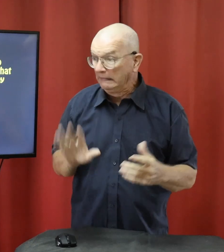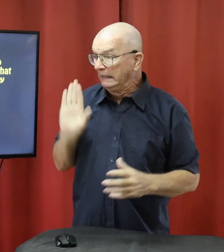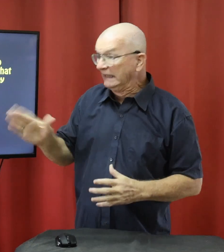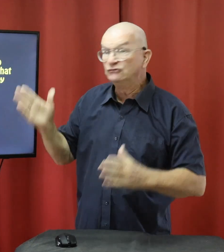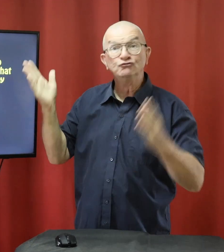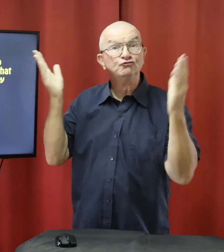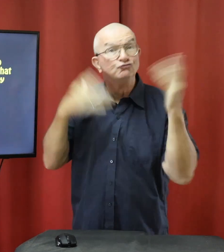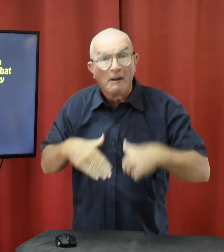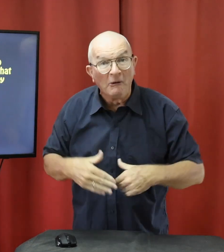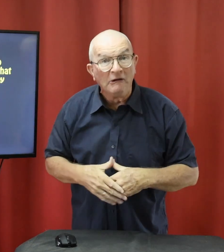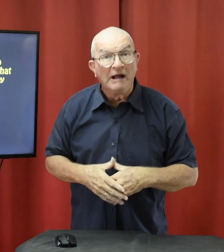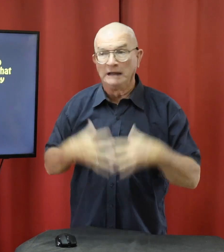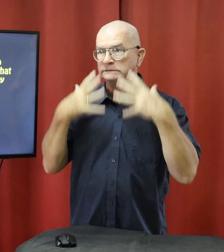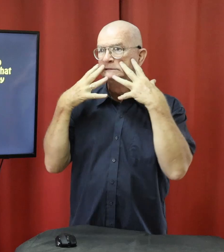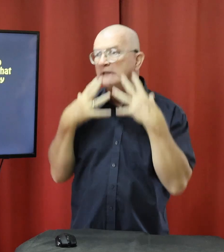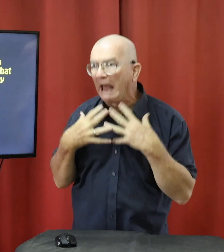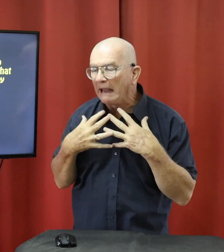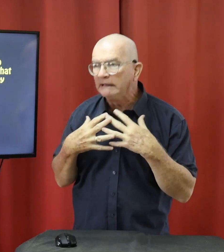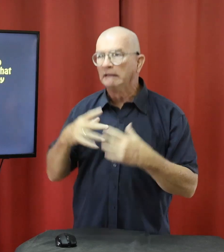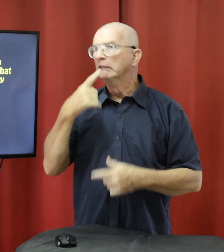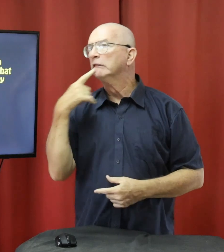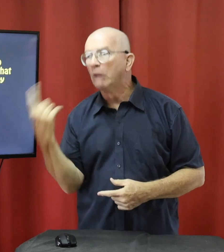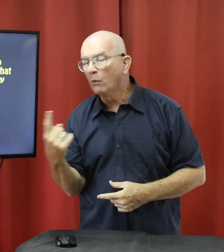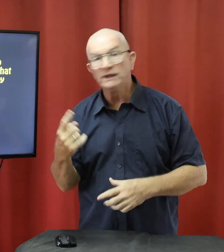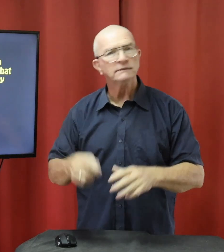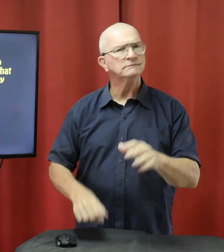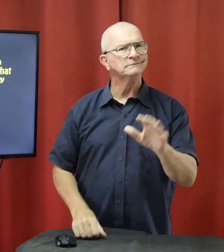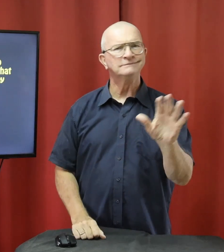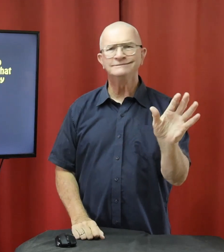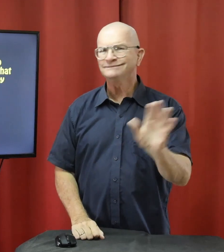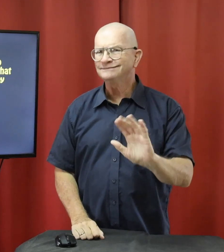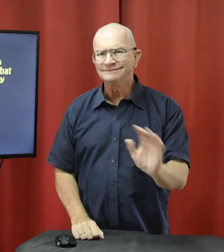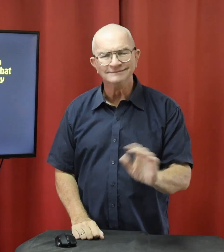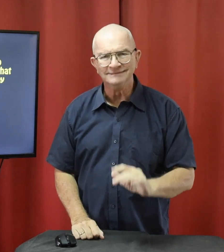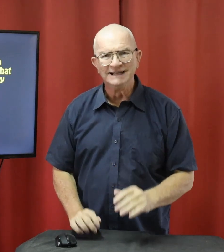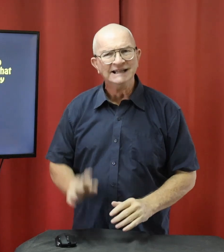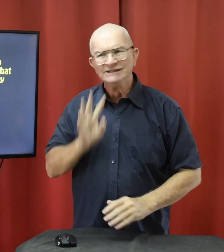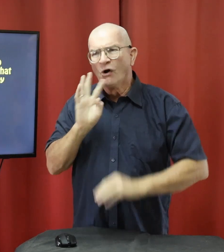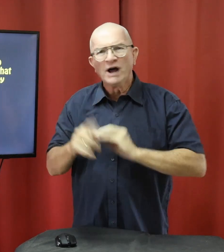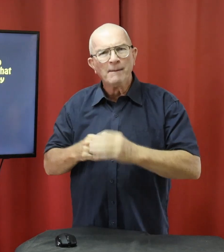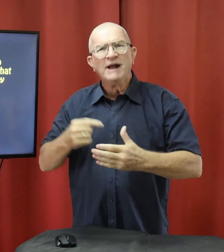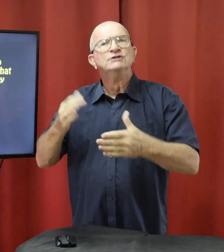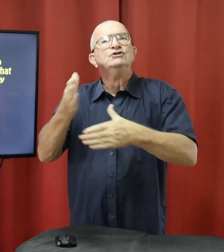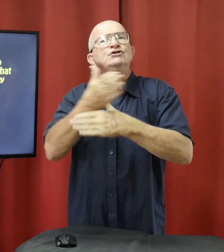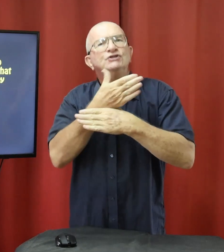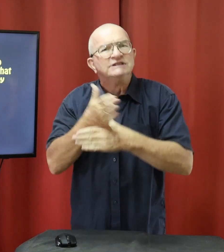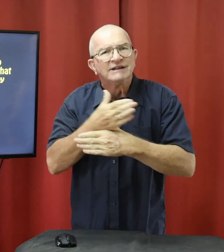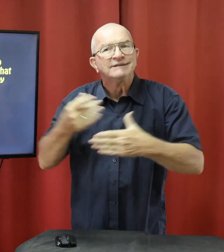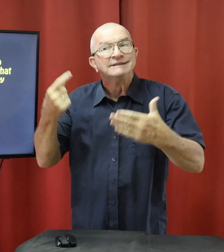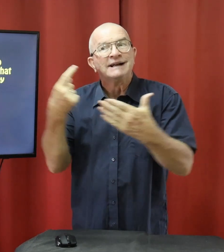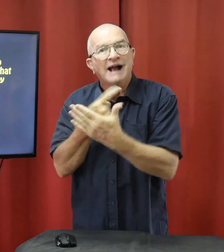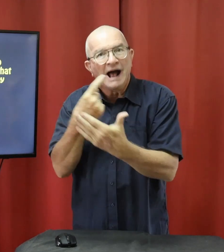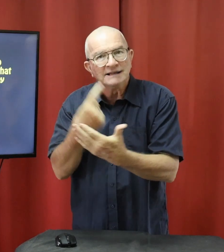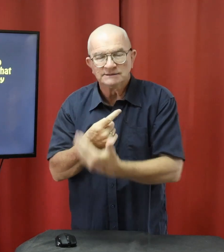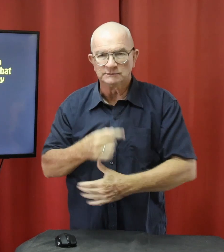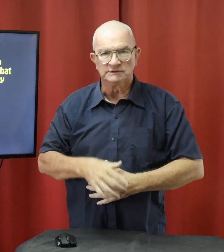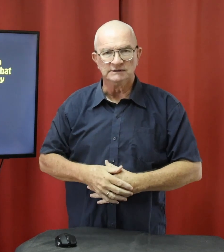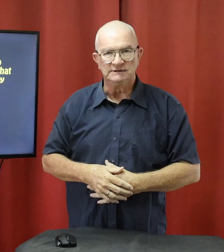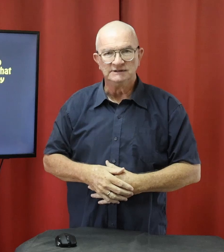And he's talking about what? Is he troubled, sad, complaining? No, he wants